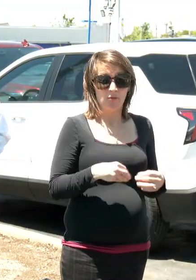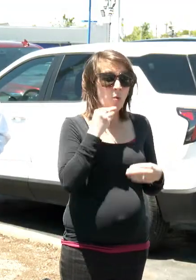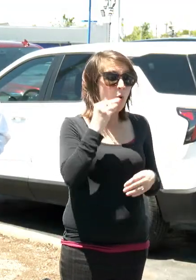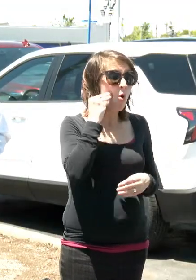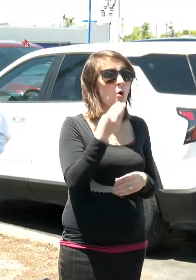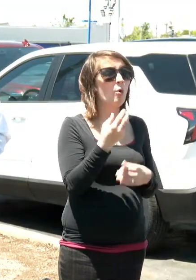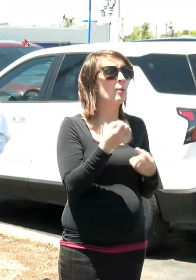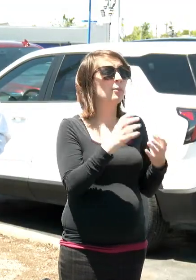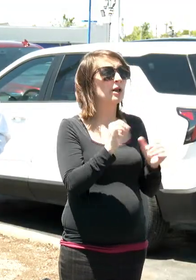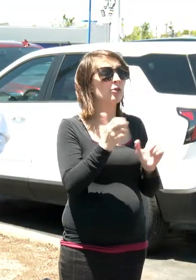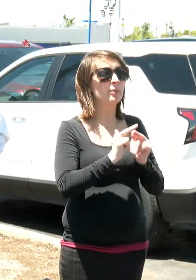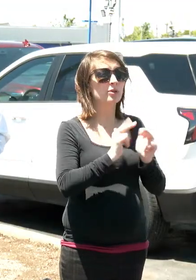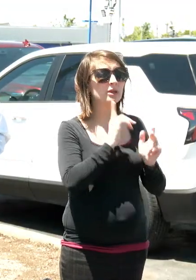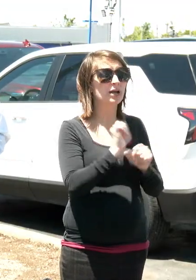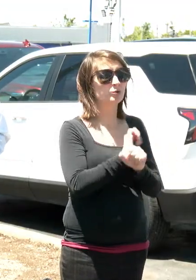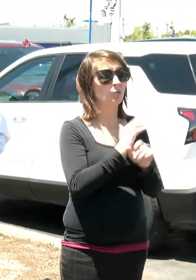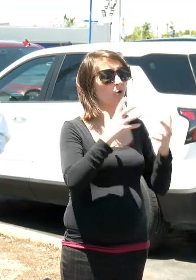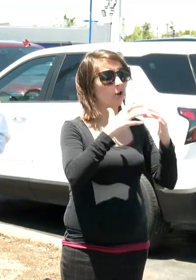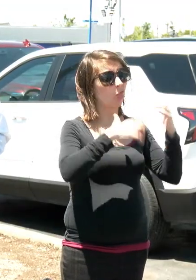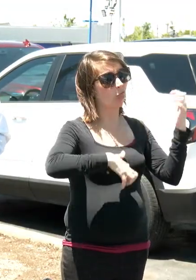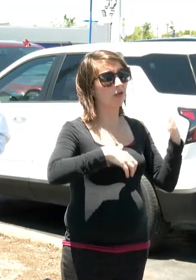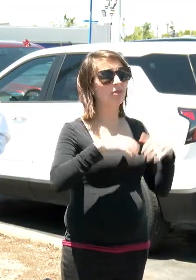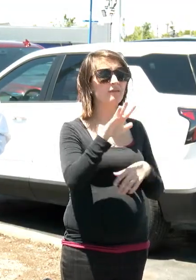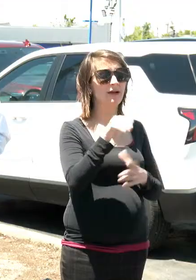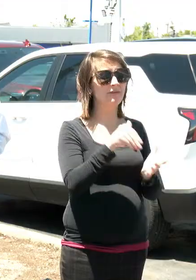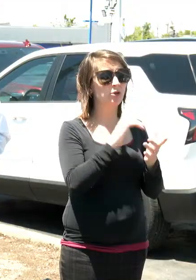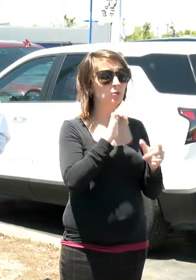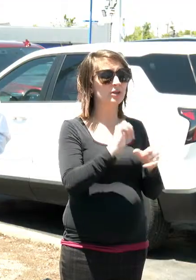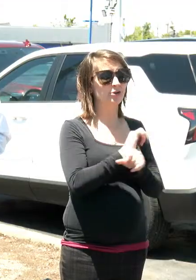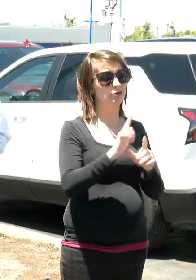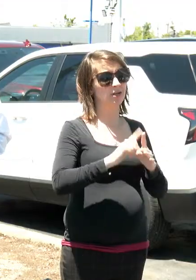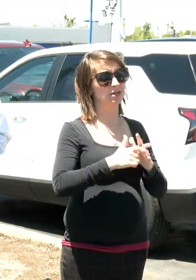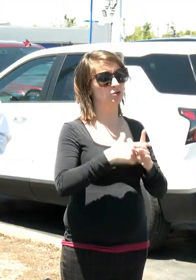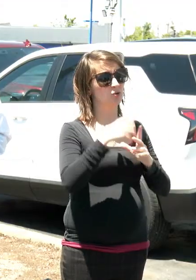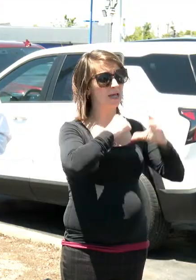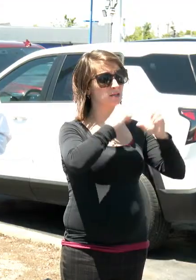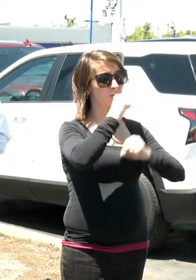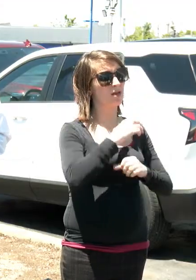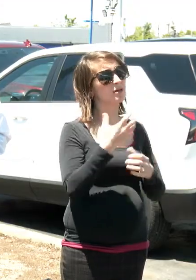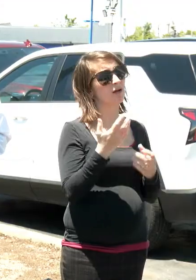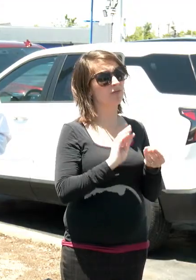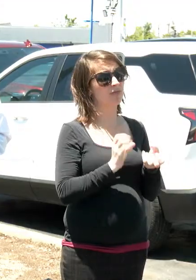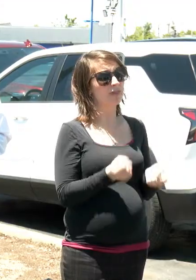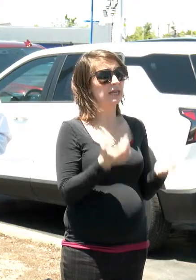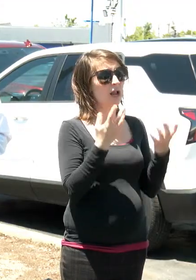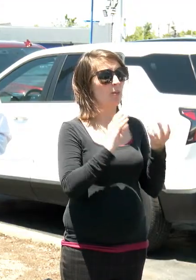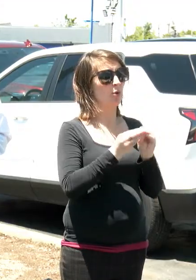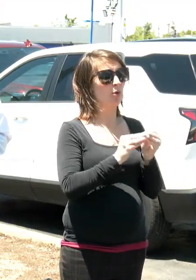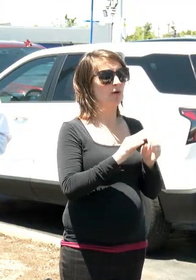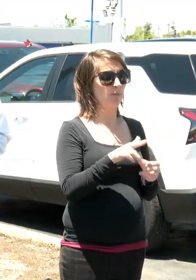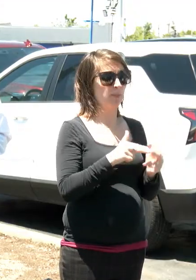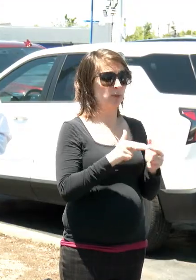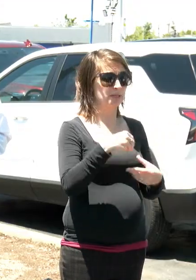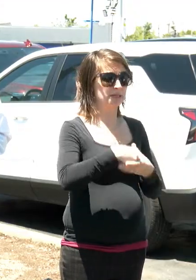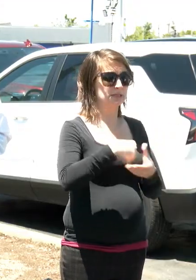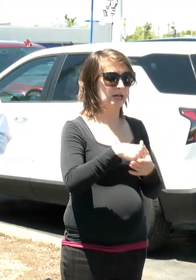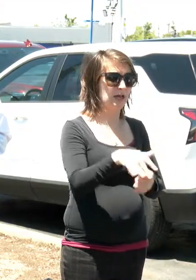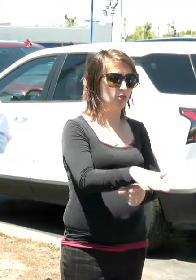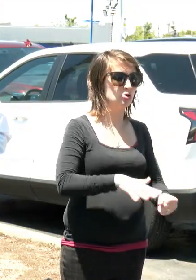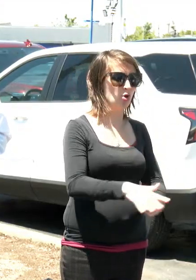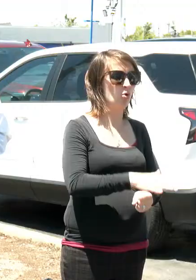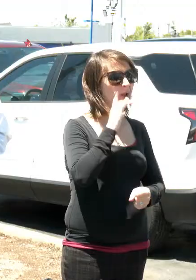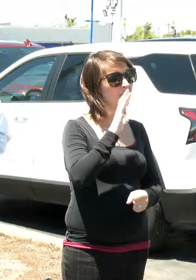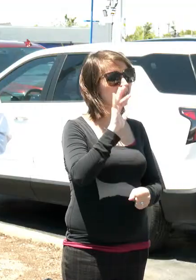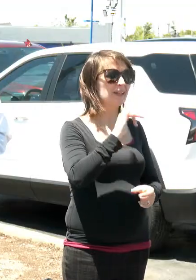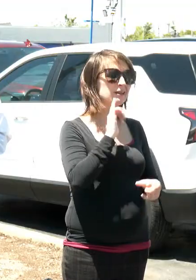for lack of better phrasing? The 5,000 was the initial estimate of the number of buildings within the zone. I believe that's come